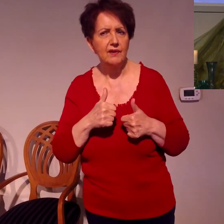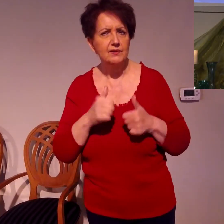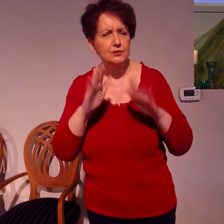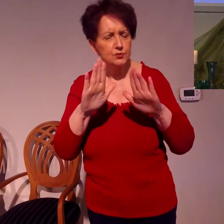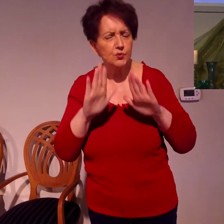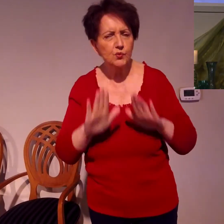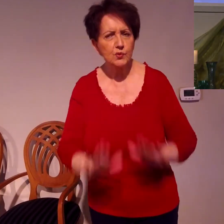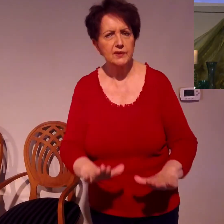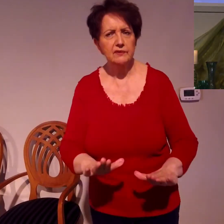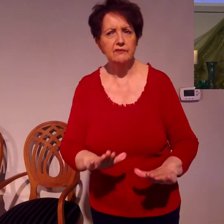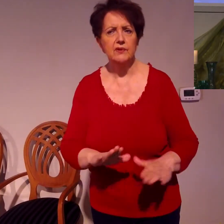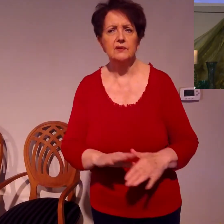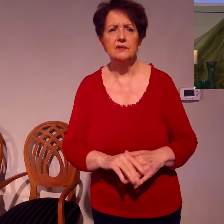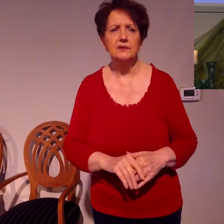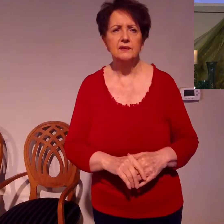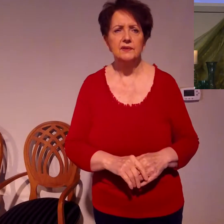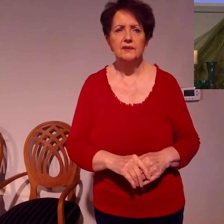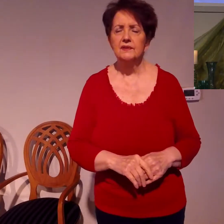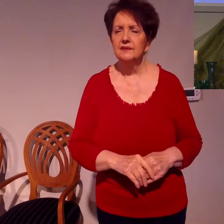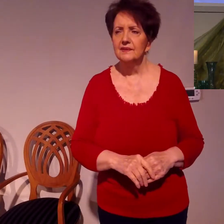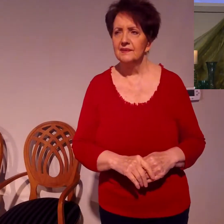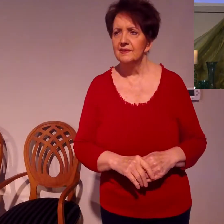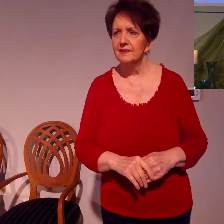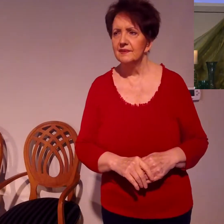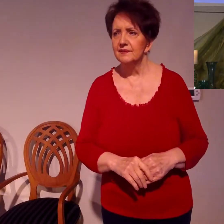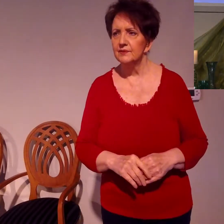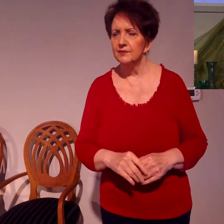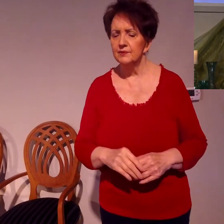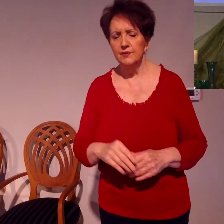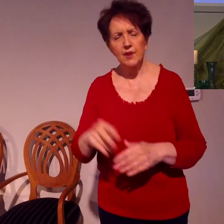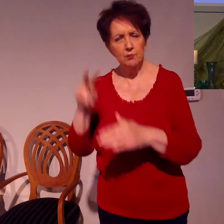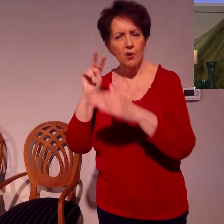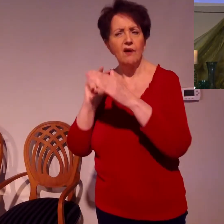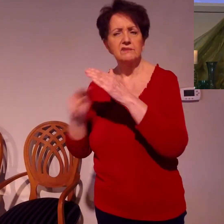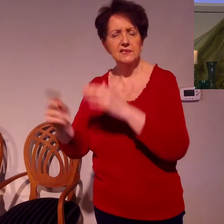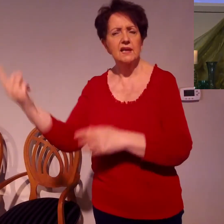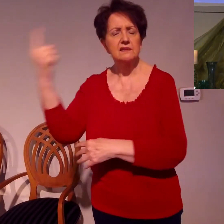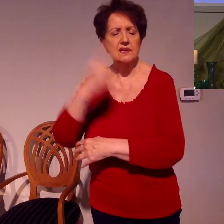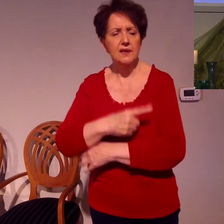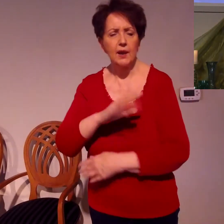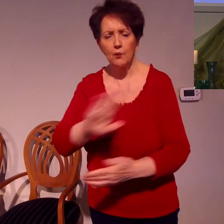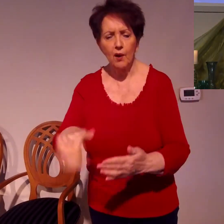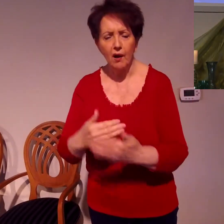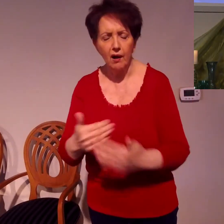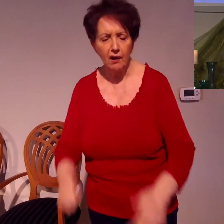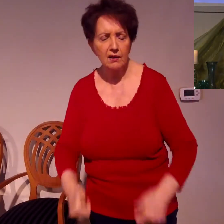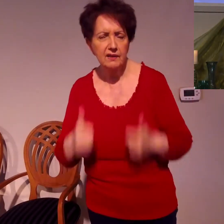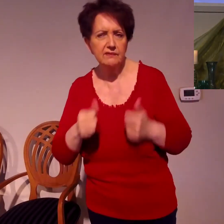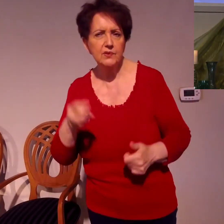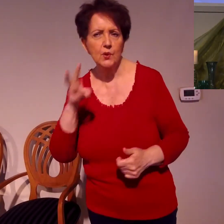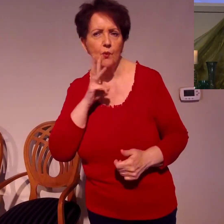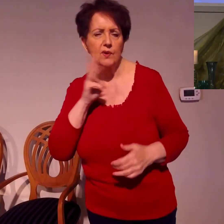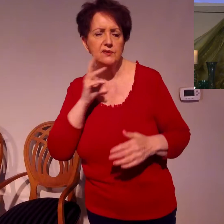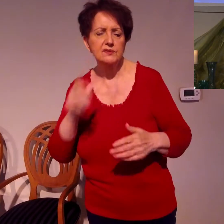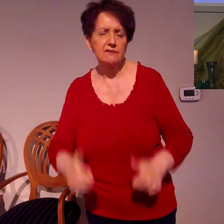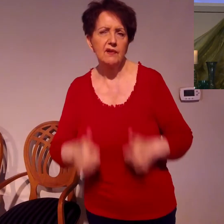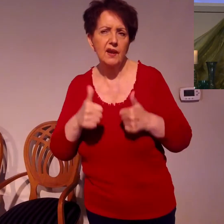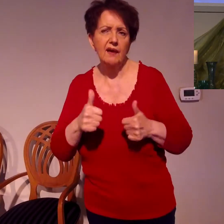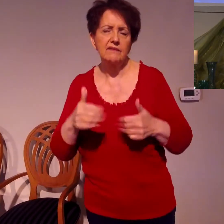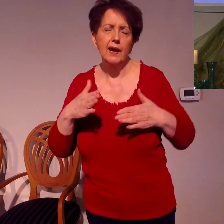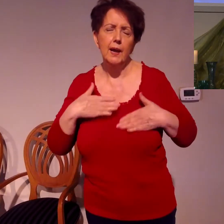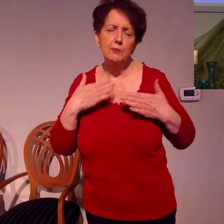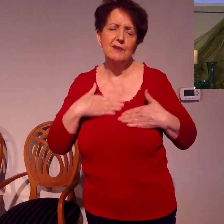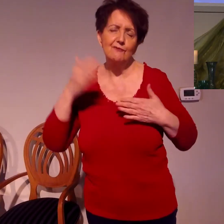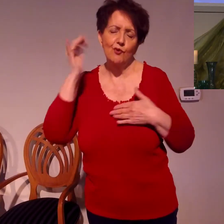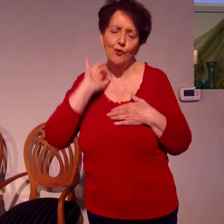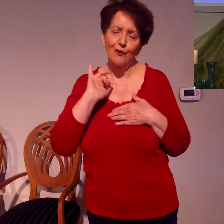or they knew about a wonderful ocean of life. They prophesied a day when all shall live in the waters of life happily ever after,